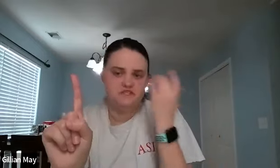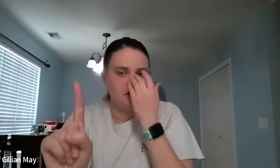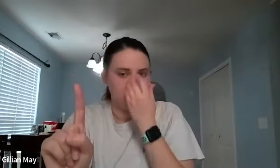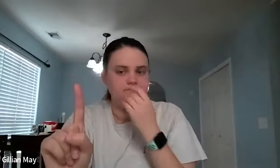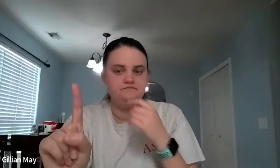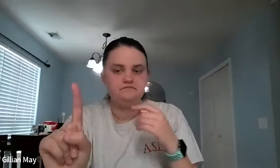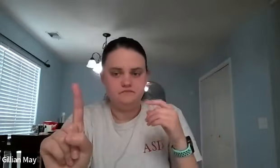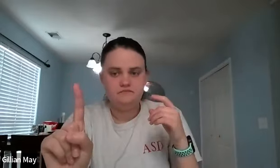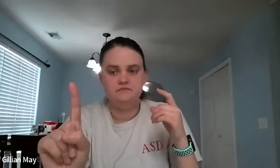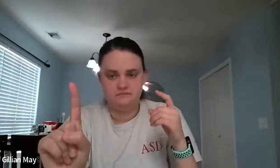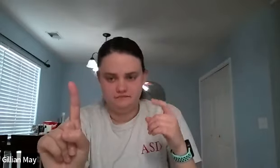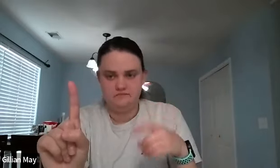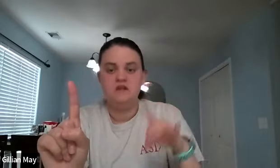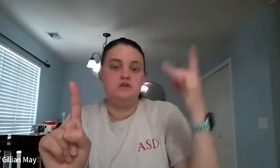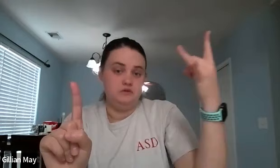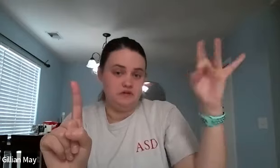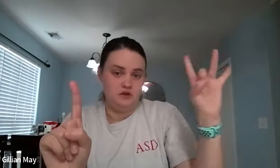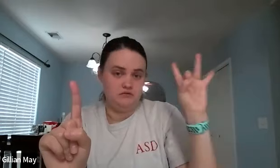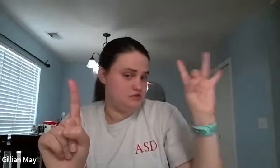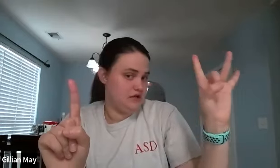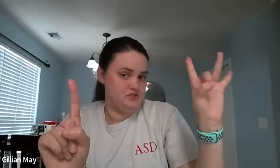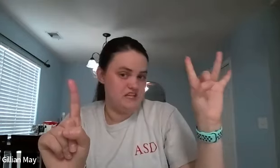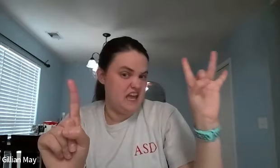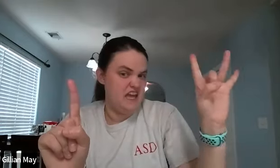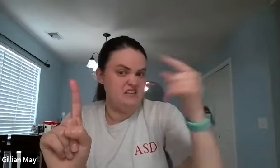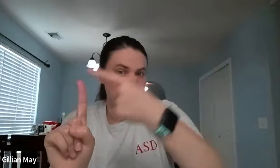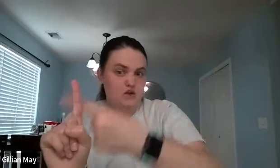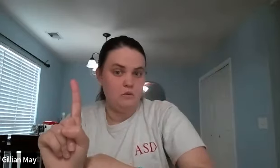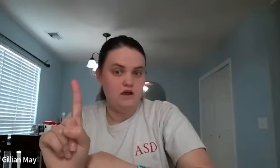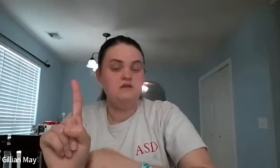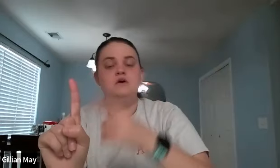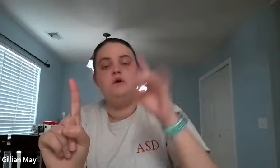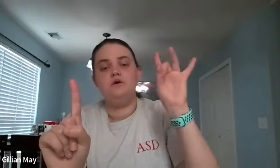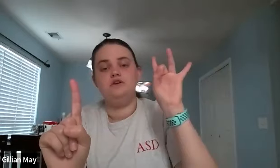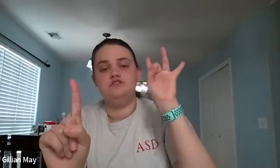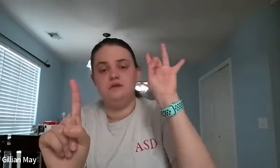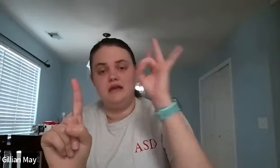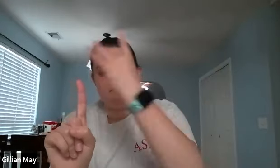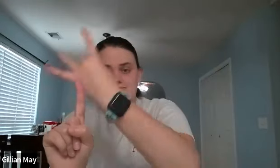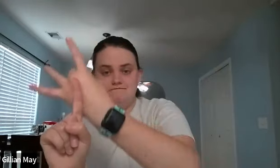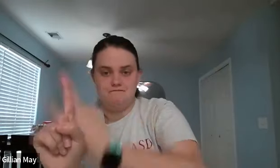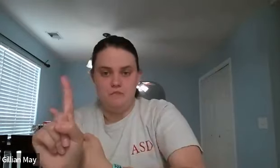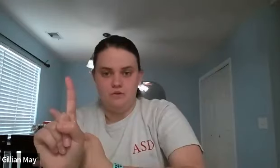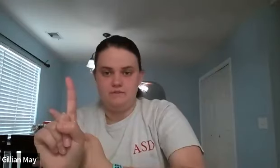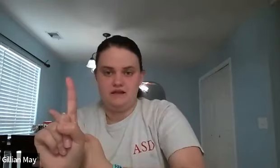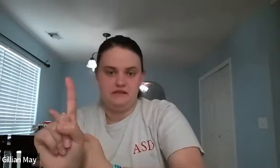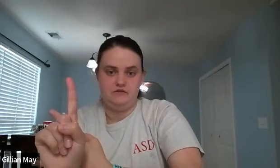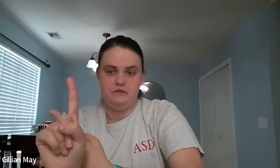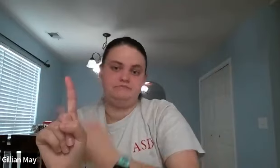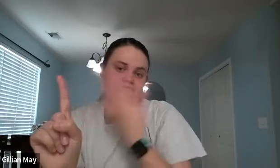So you can go straight up, just say 8 and then go 1, or you can do 8 all the way back. Either way,